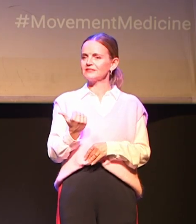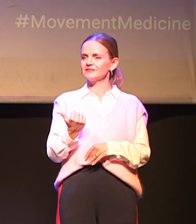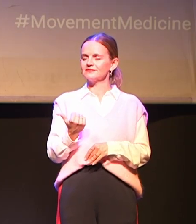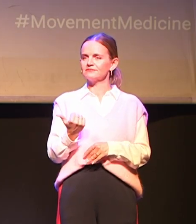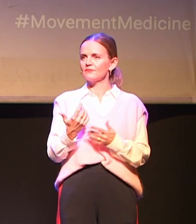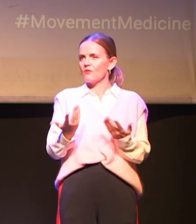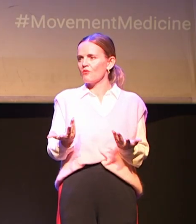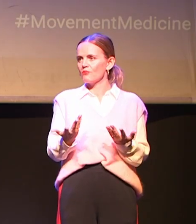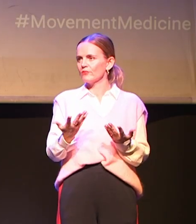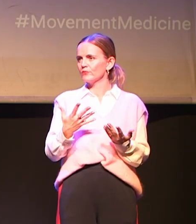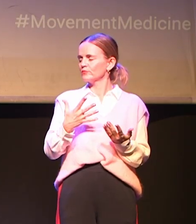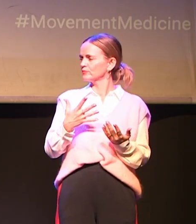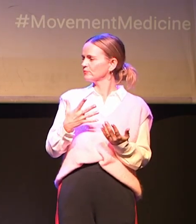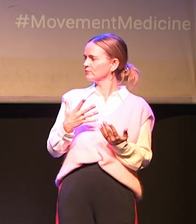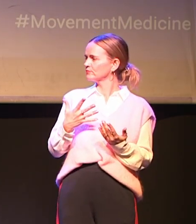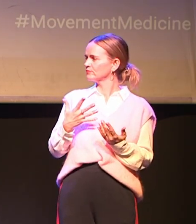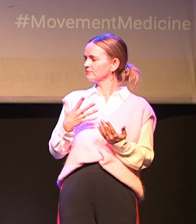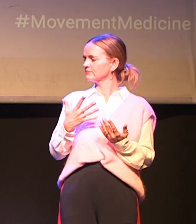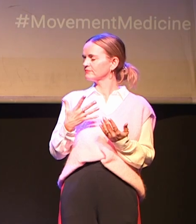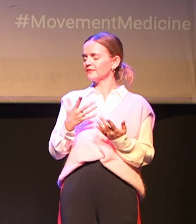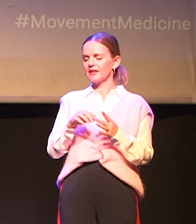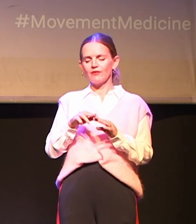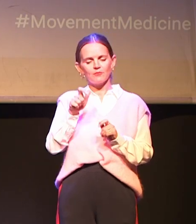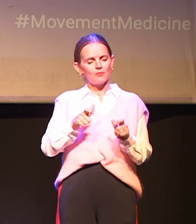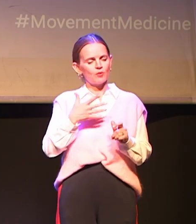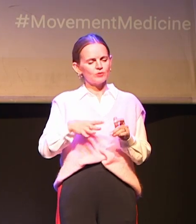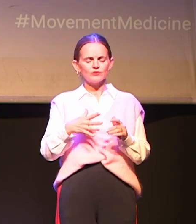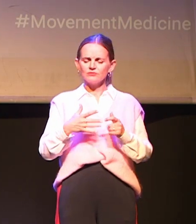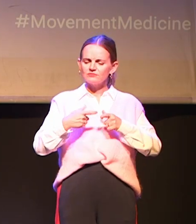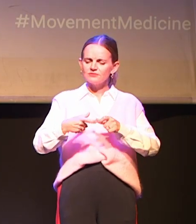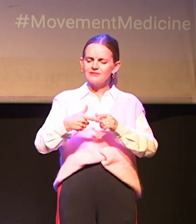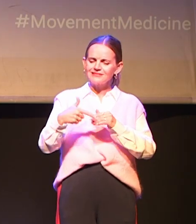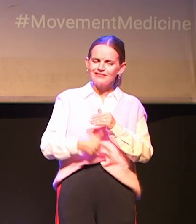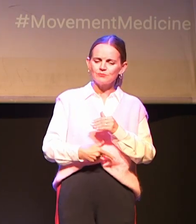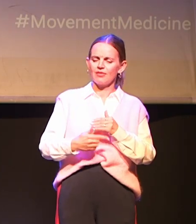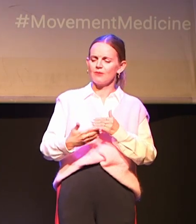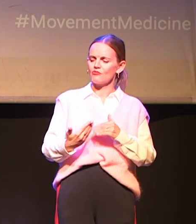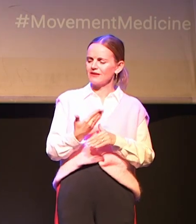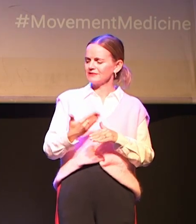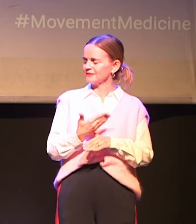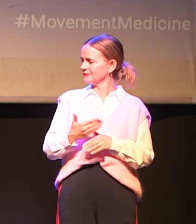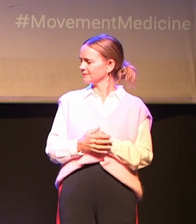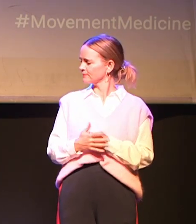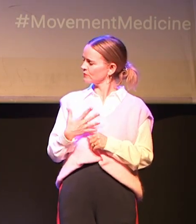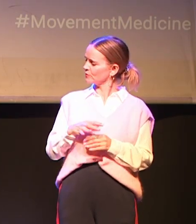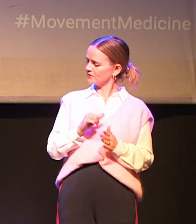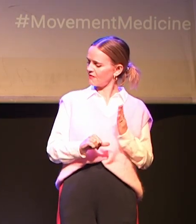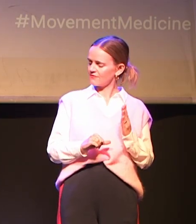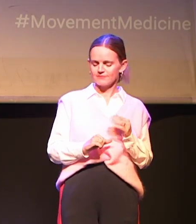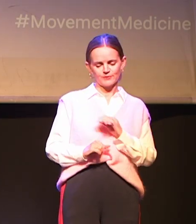from tonight for folks who are interested in deepening your practice? So, do you want to kick us off?